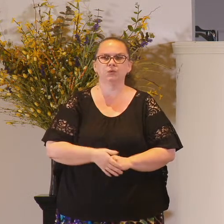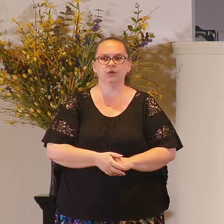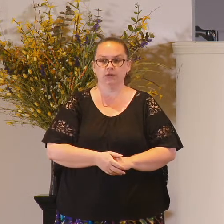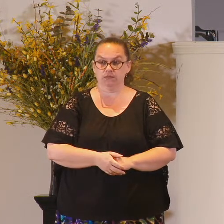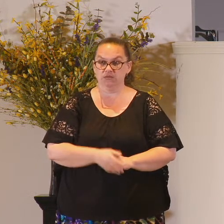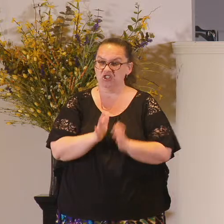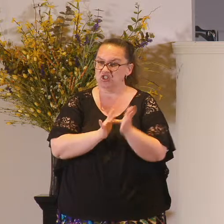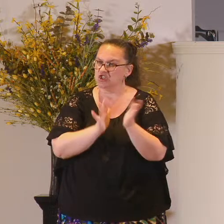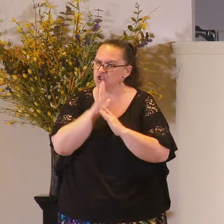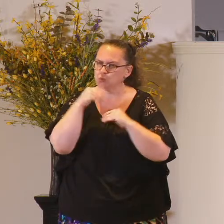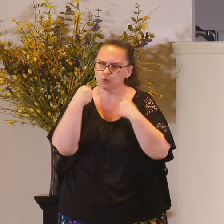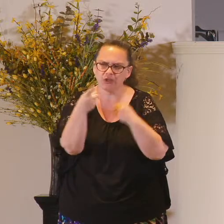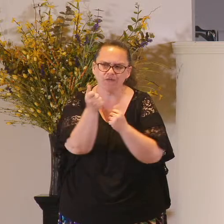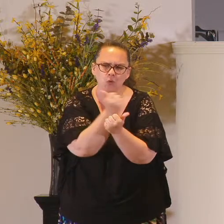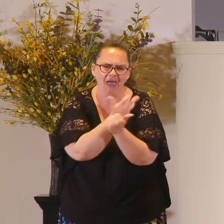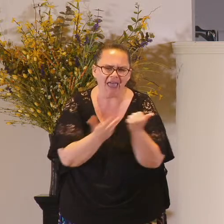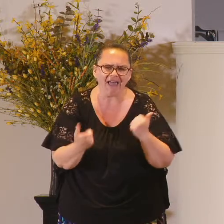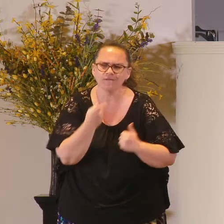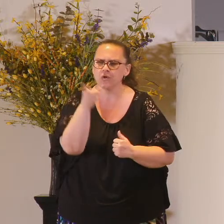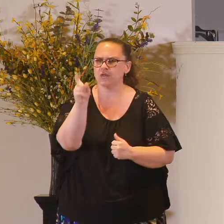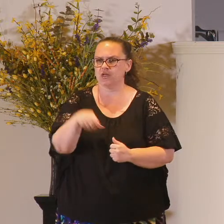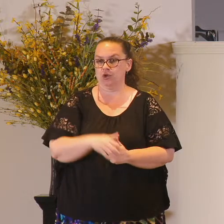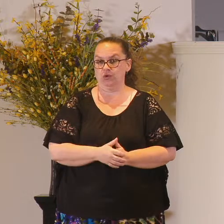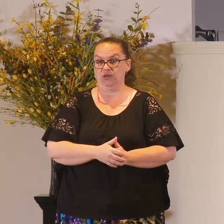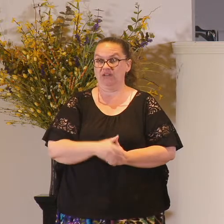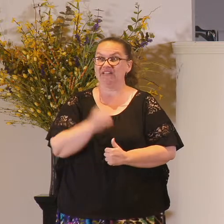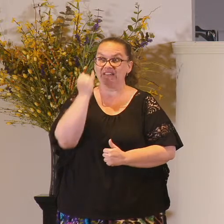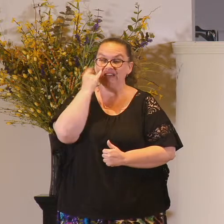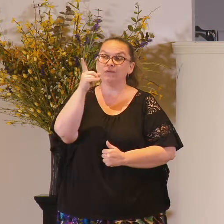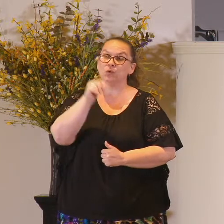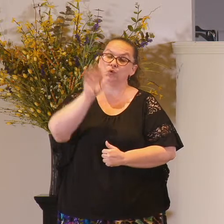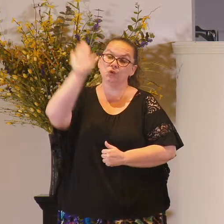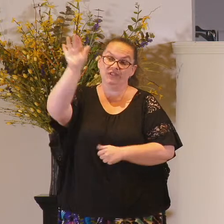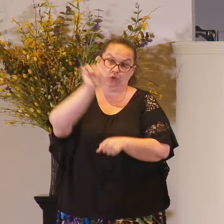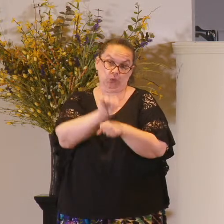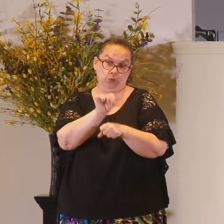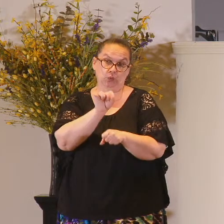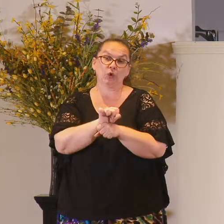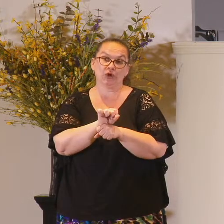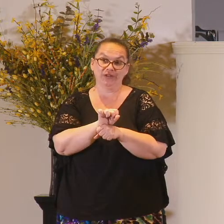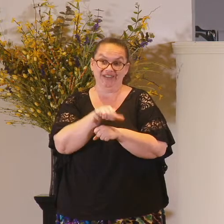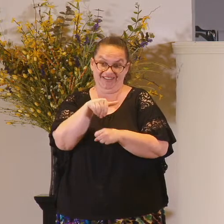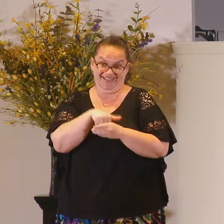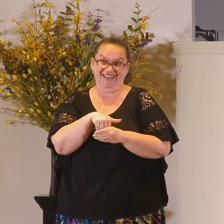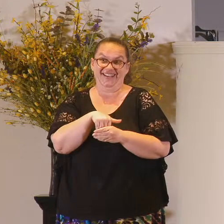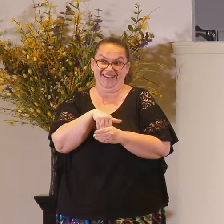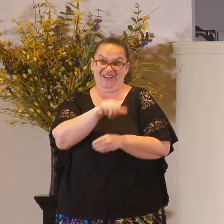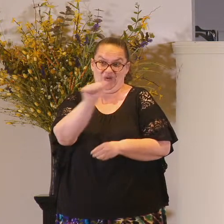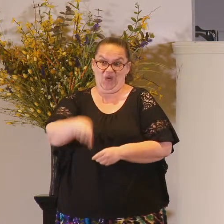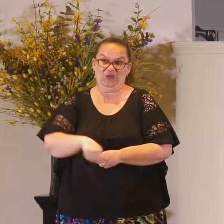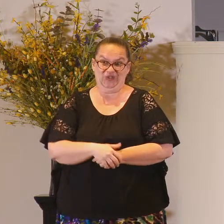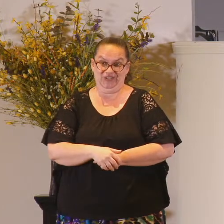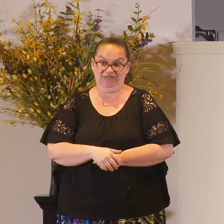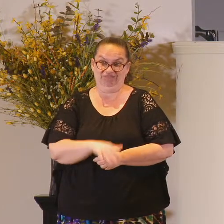He'll give us everything we need to do his work in Central Texas.